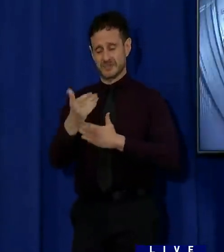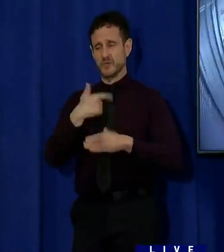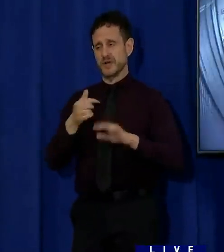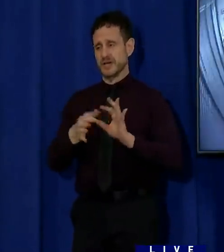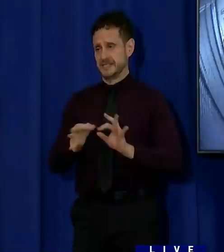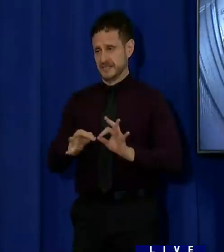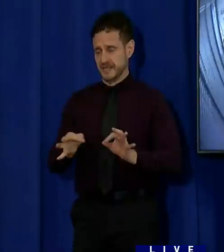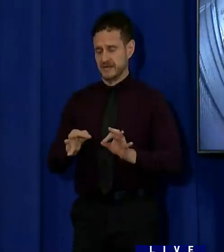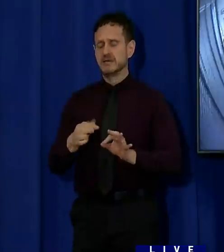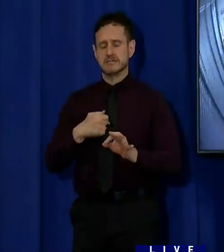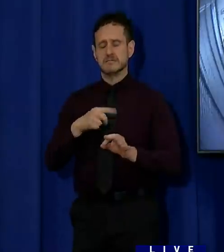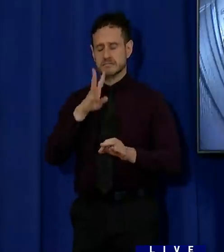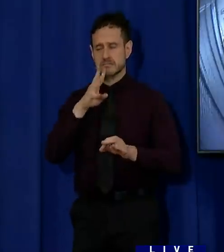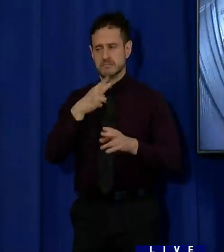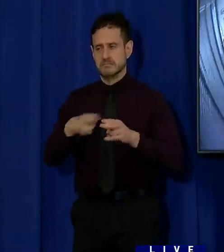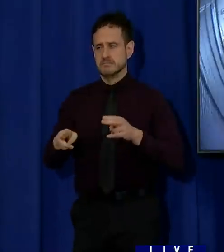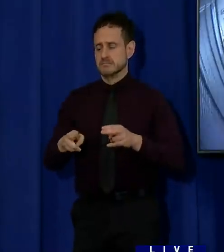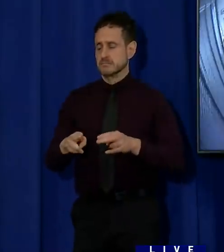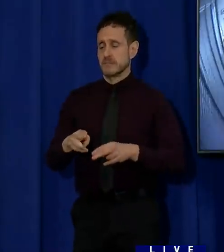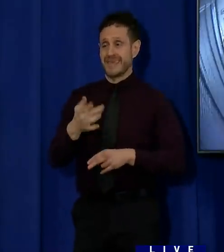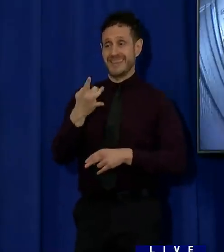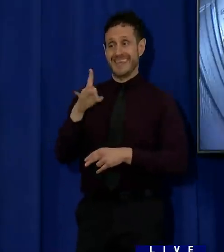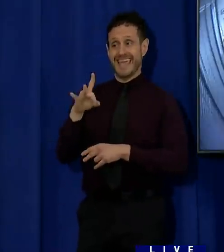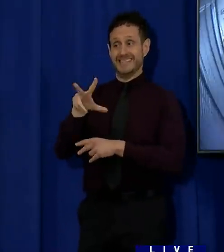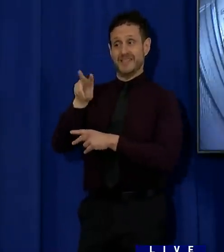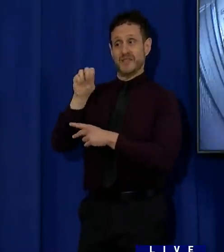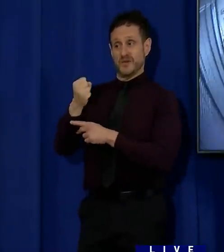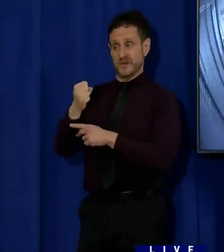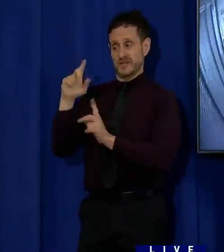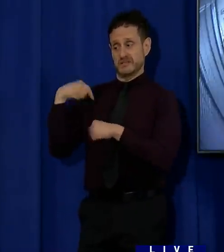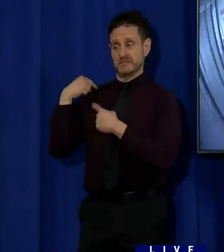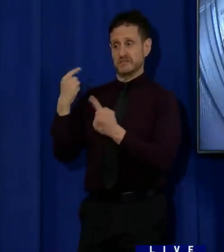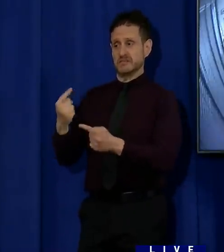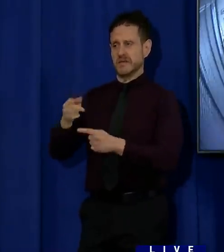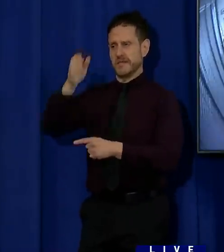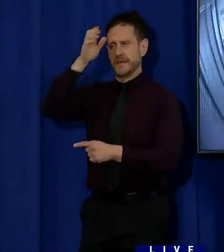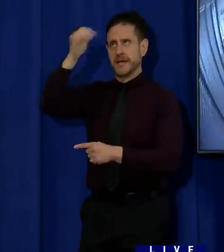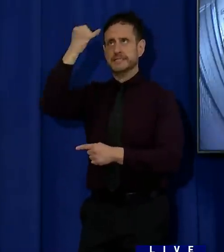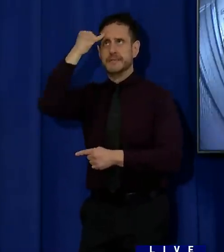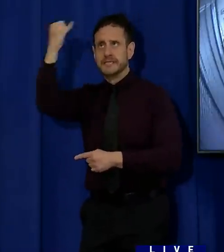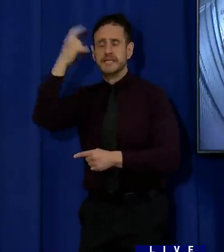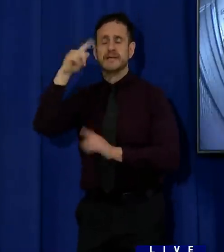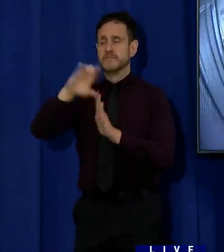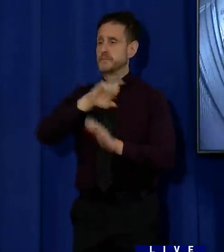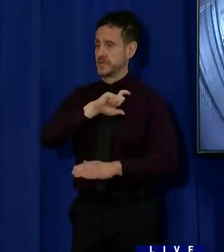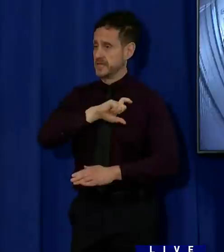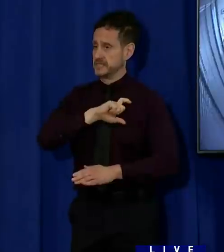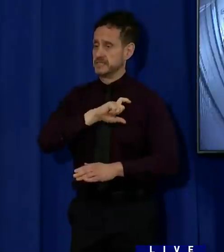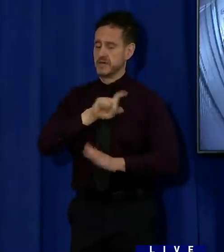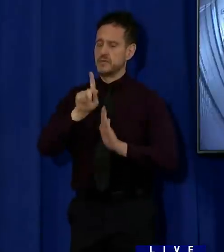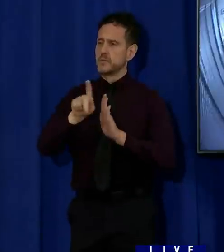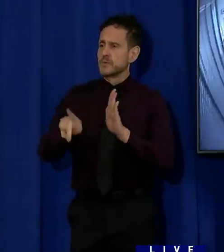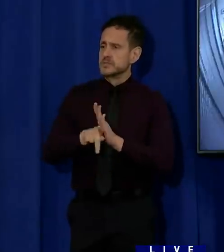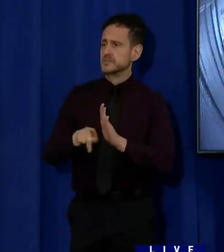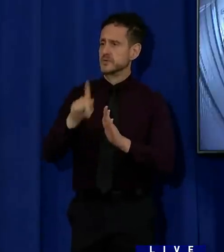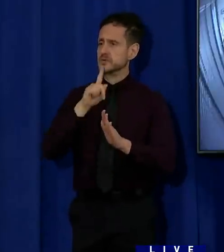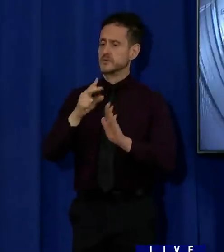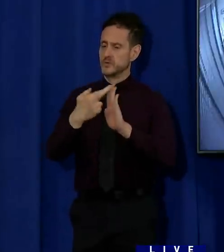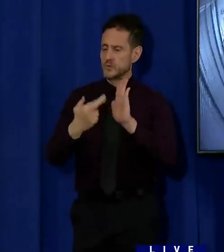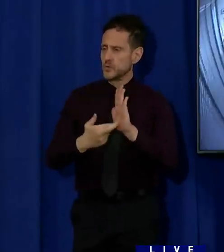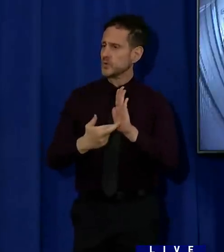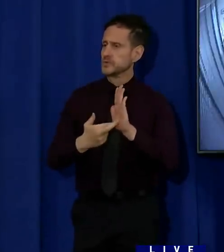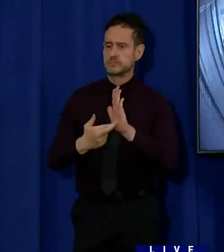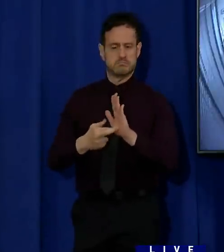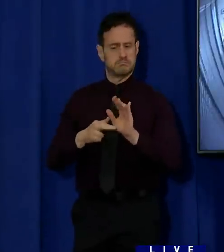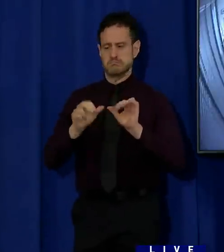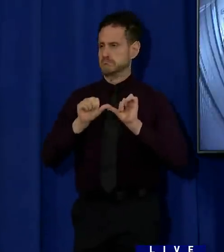I said this morning that since the 1830s, the concept of policing and the principles of policing have never changed. The